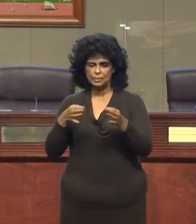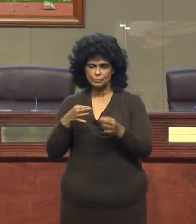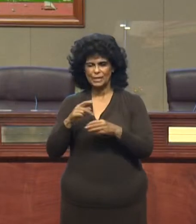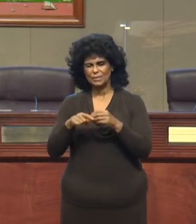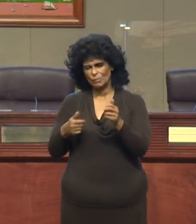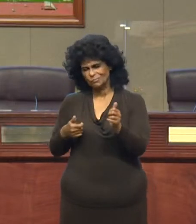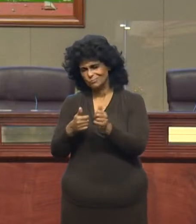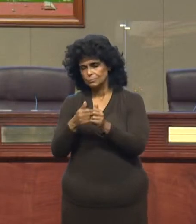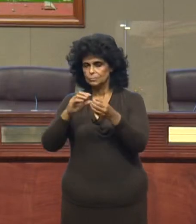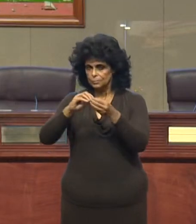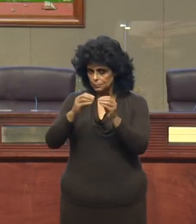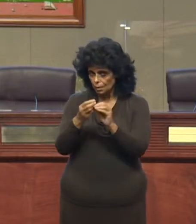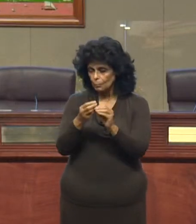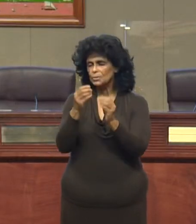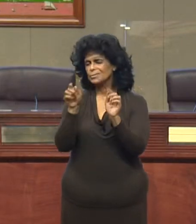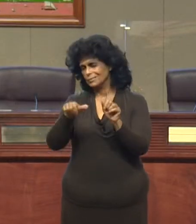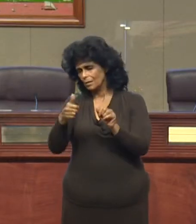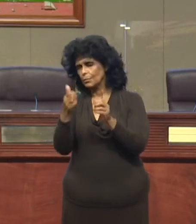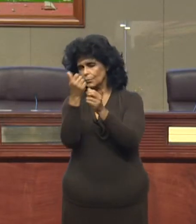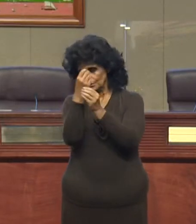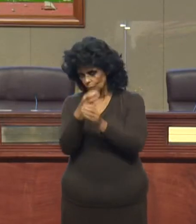information. We'll begin with Mayor Demings. Mayor?